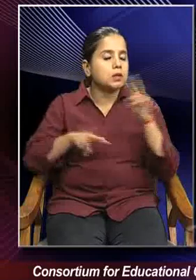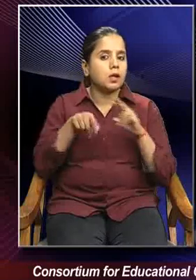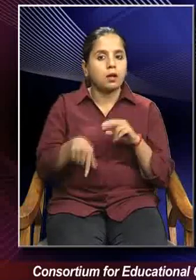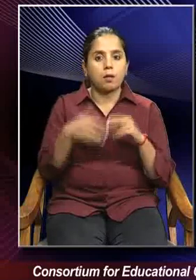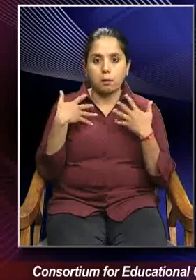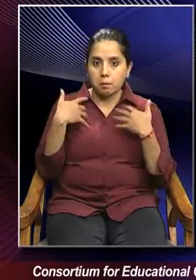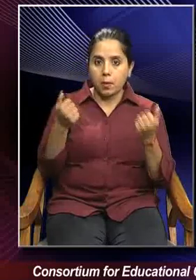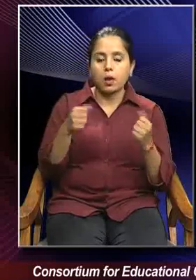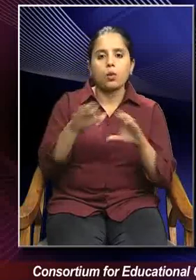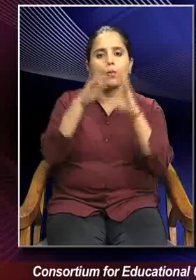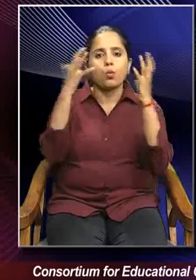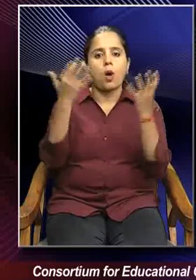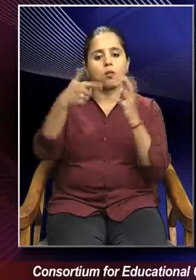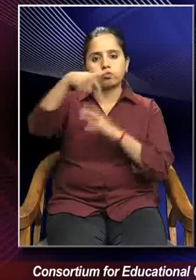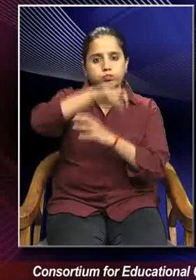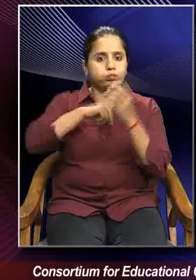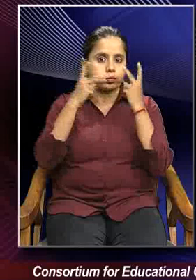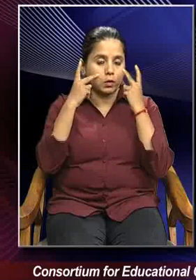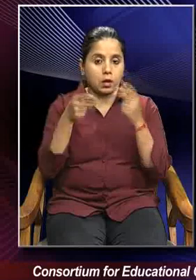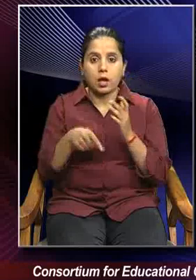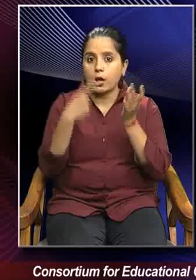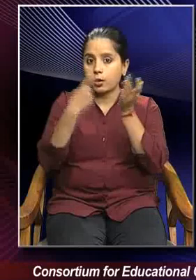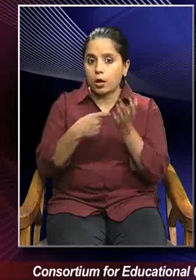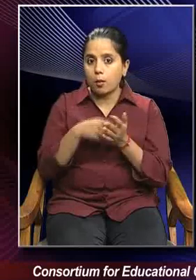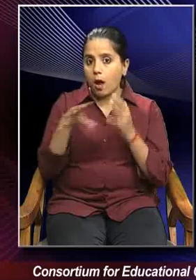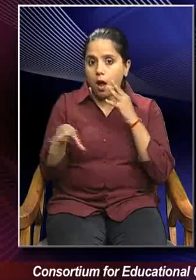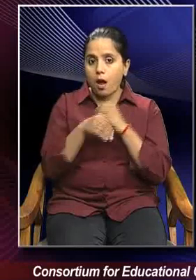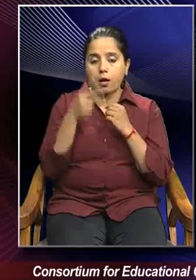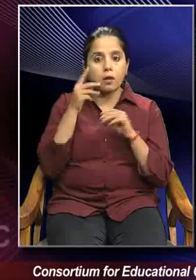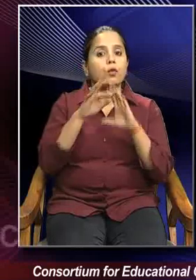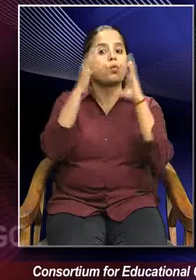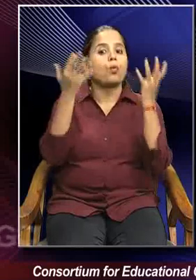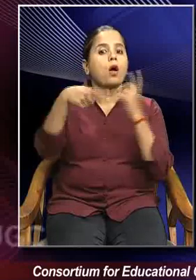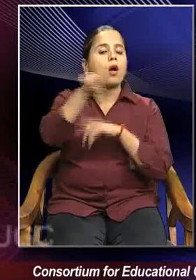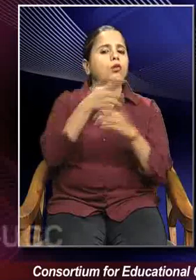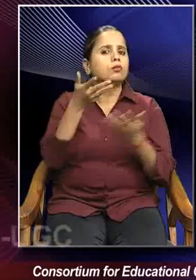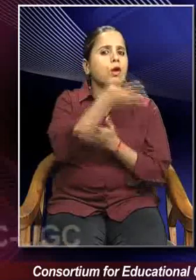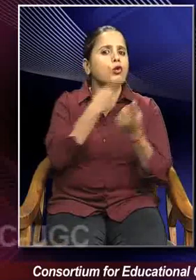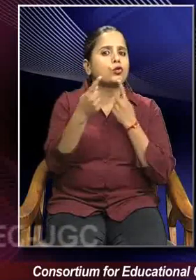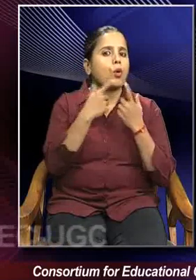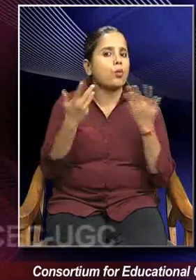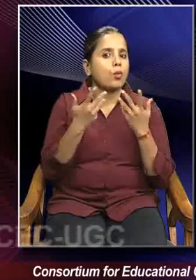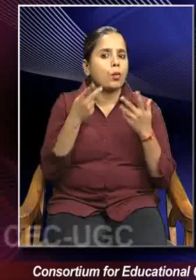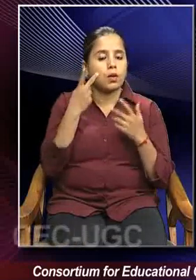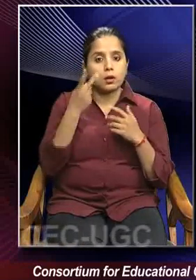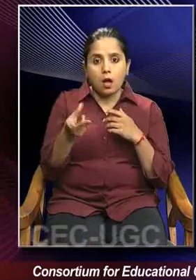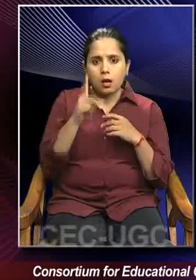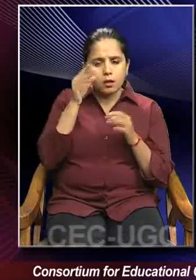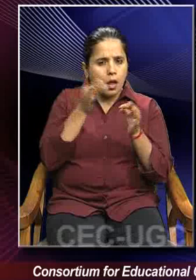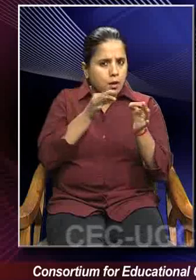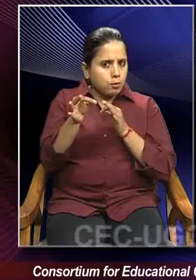well-being worldwide. The report adds to a worldwide conversation on redefining